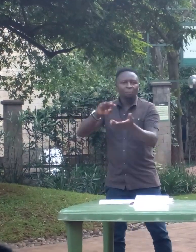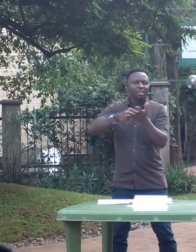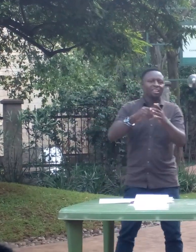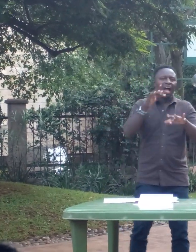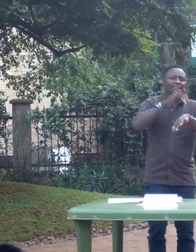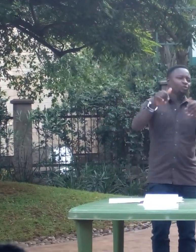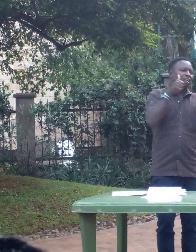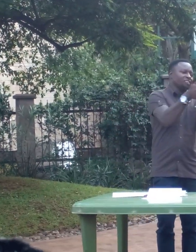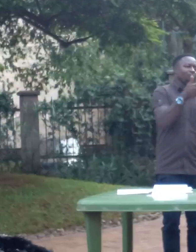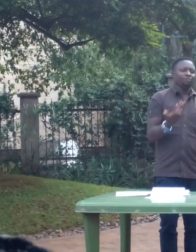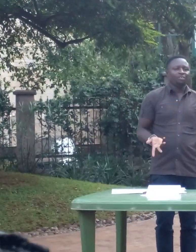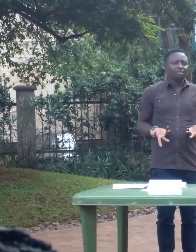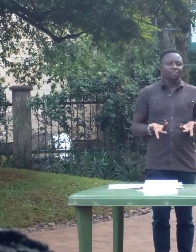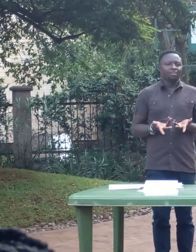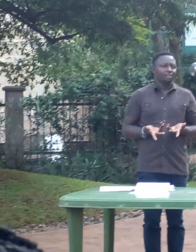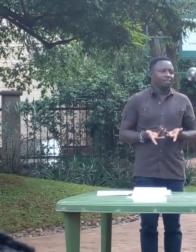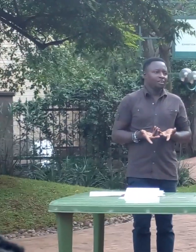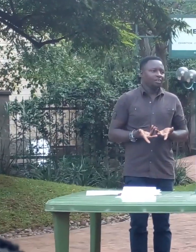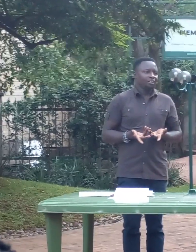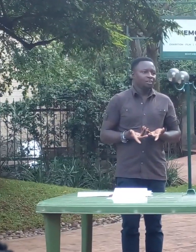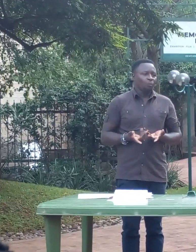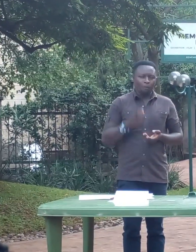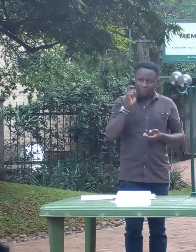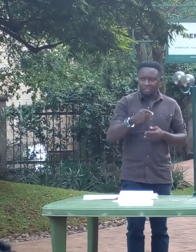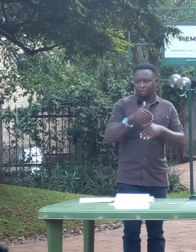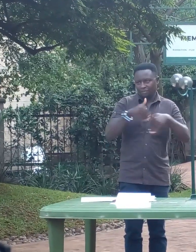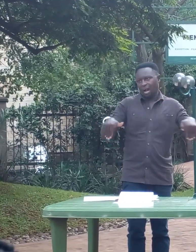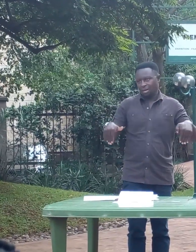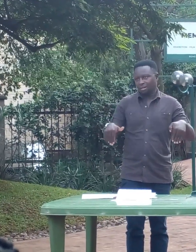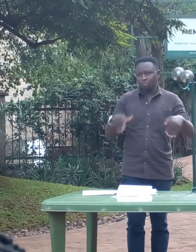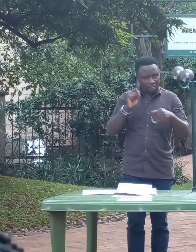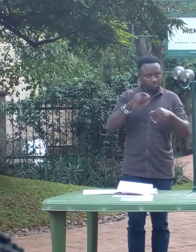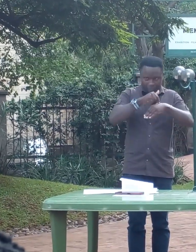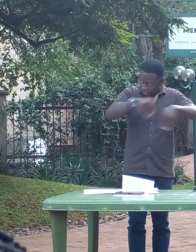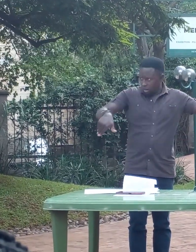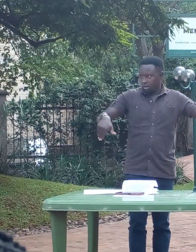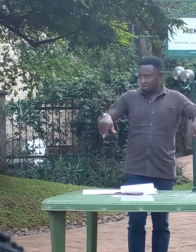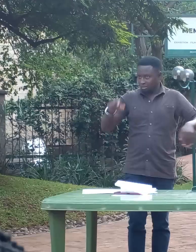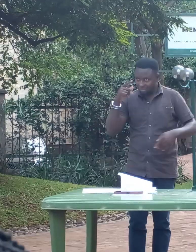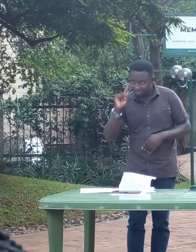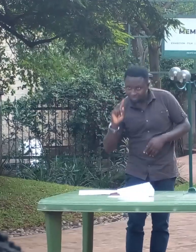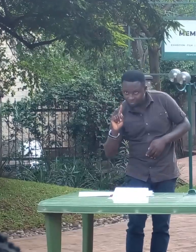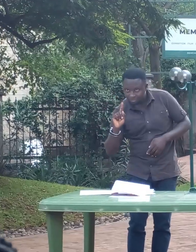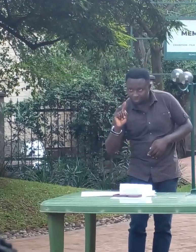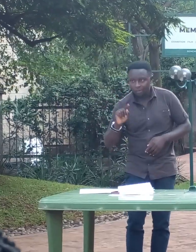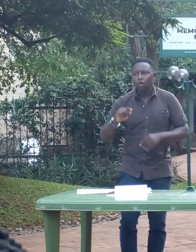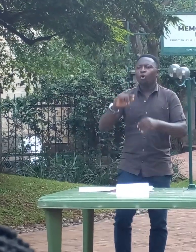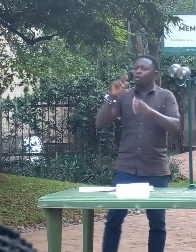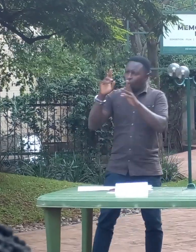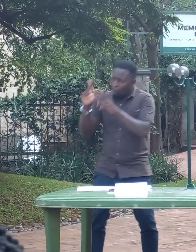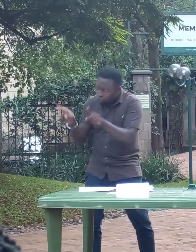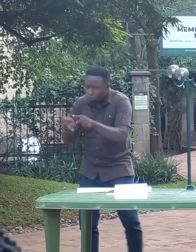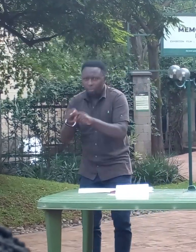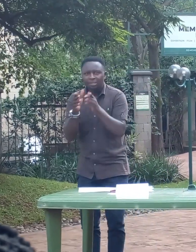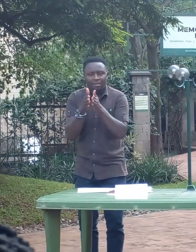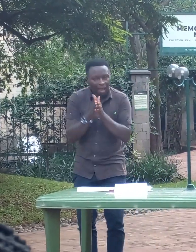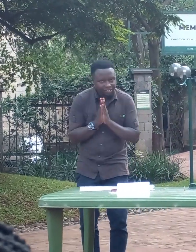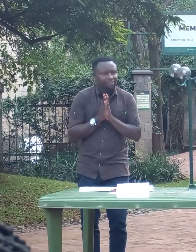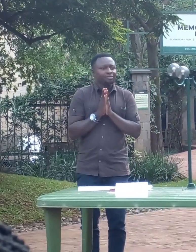down, it will affect our federation, our influence. So just refrain from your influence